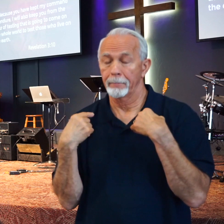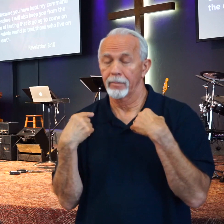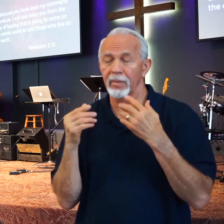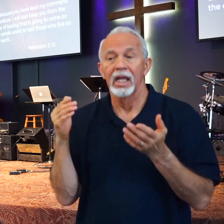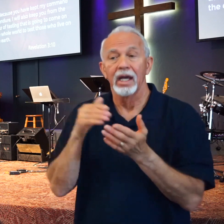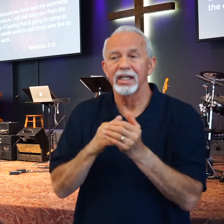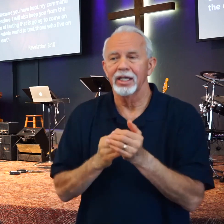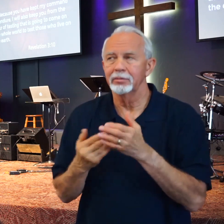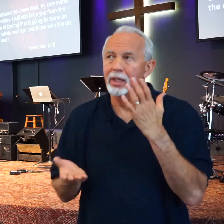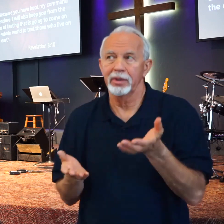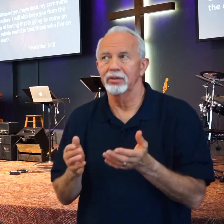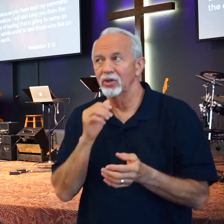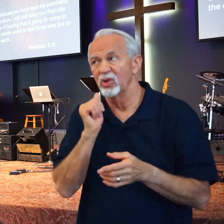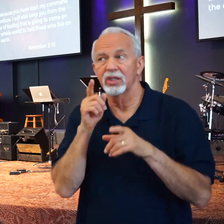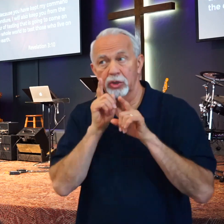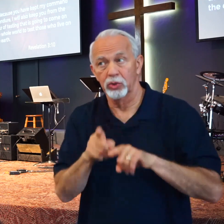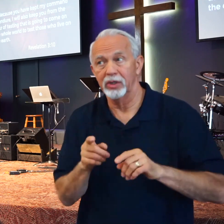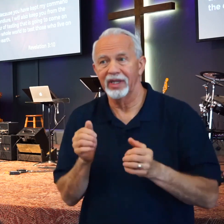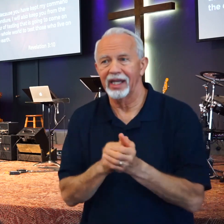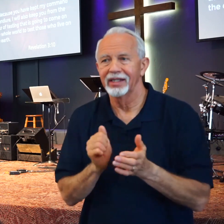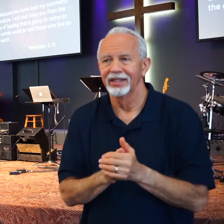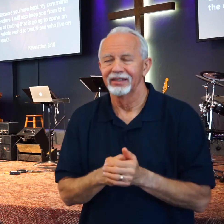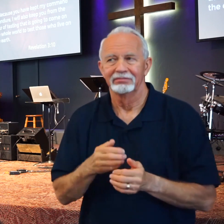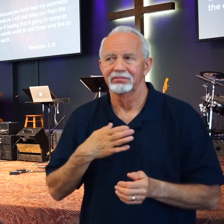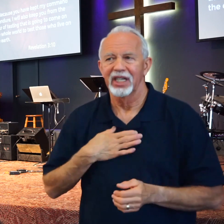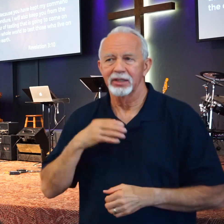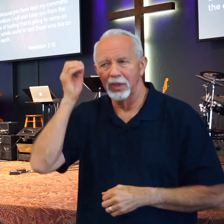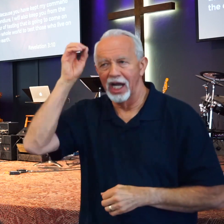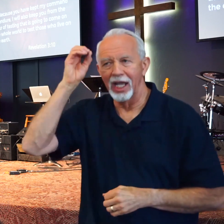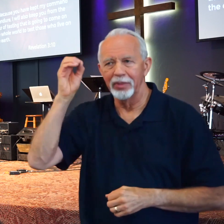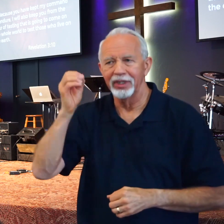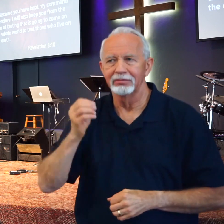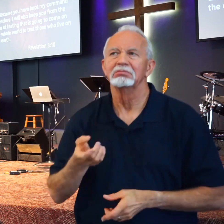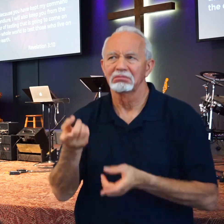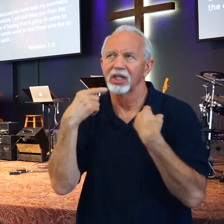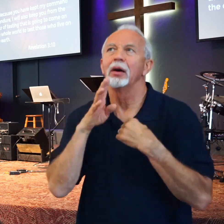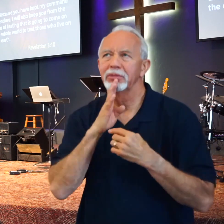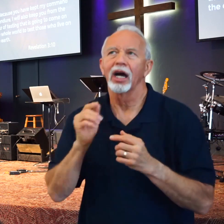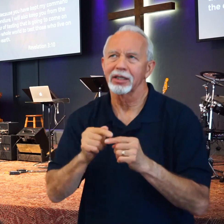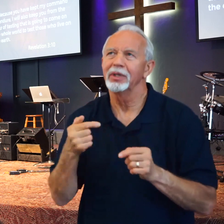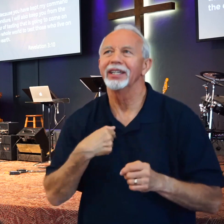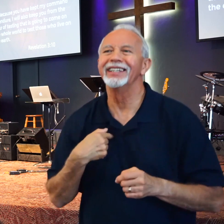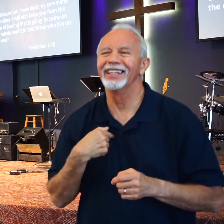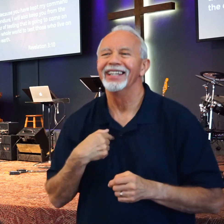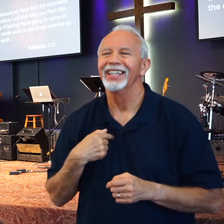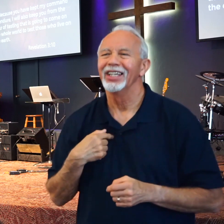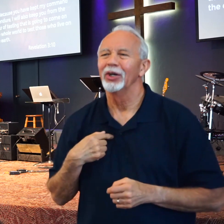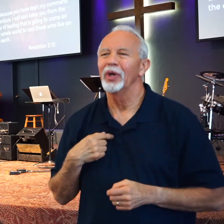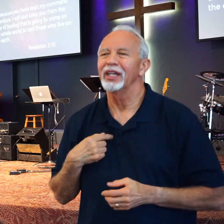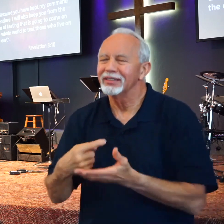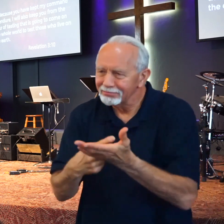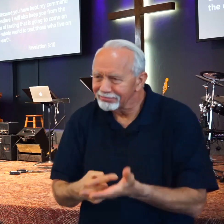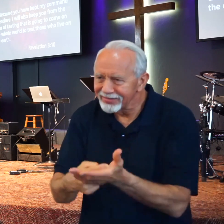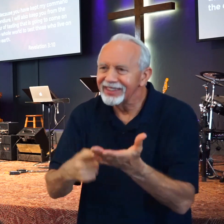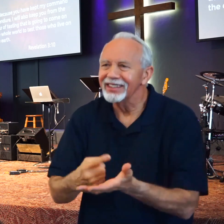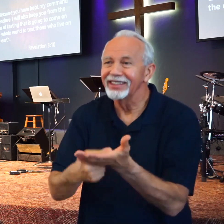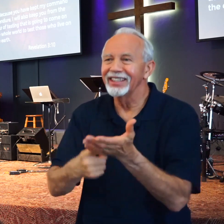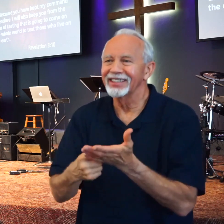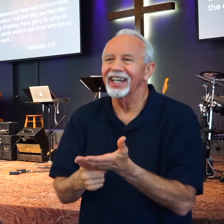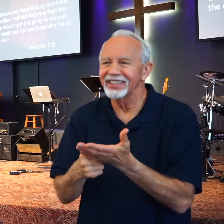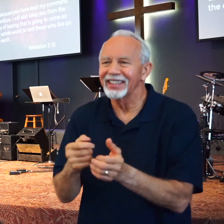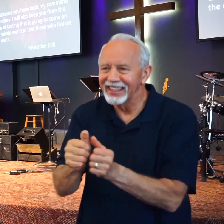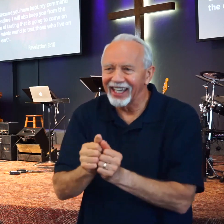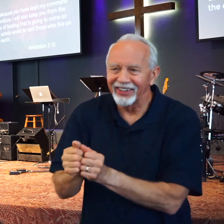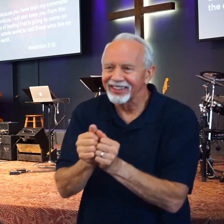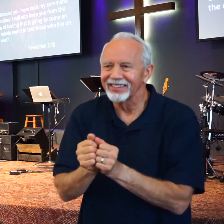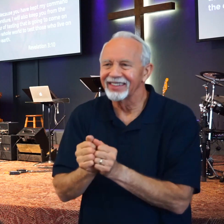Again, you may disagree with me. That's my position. Please come talk to me. We can hash it out. But to me, the